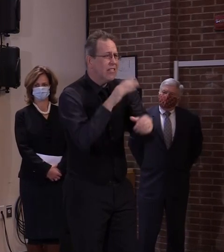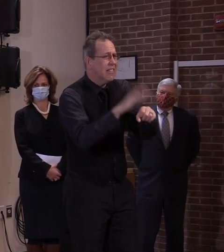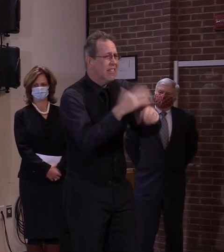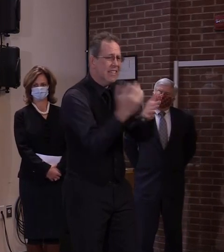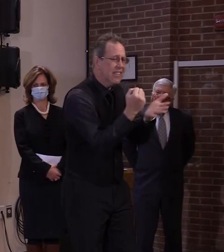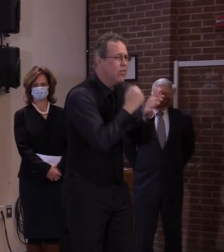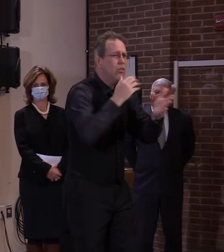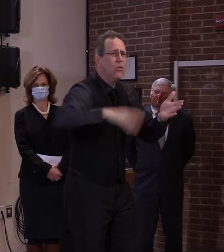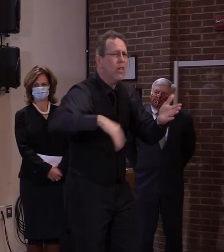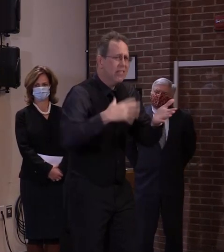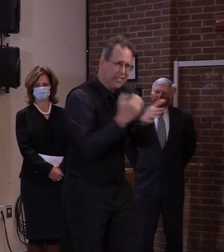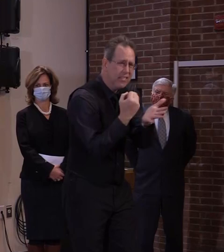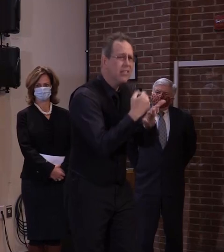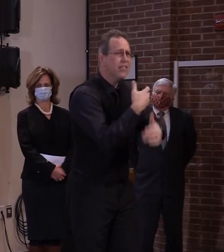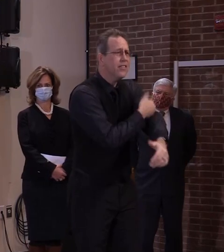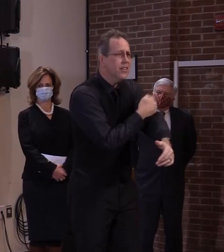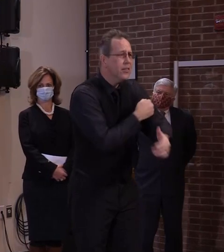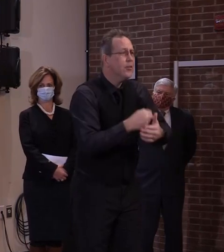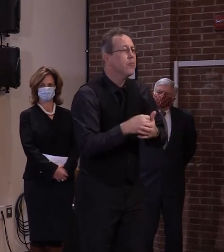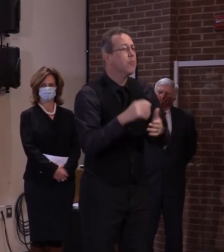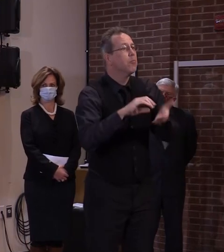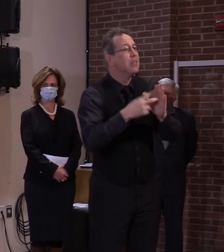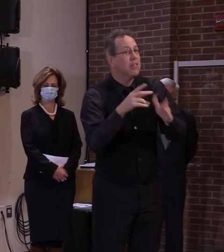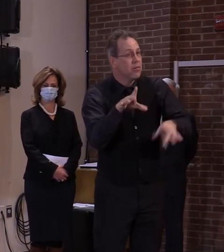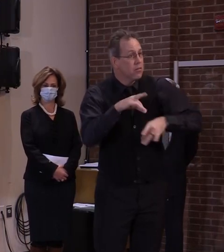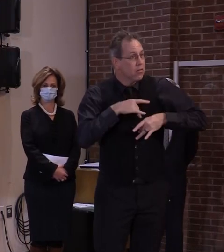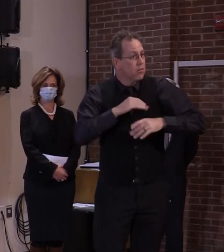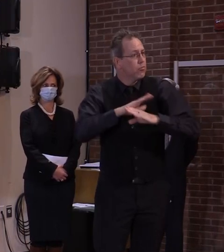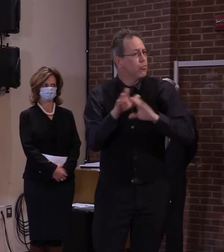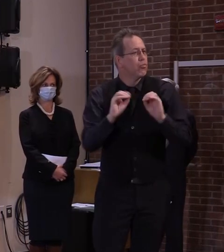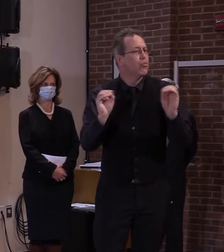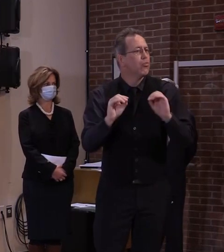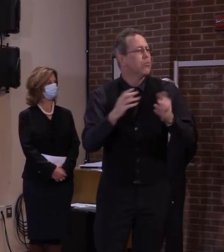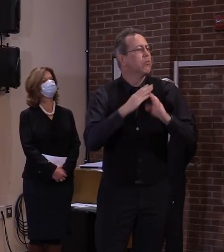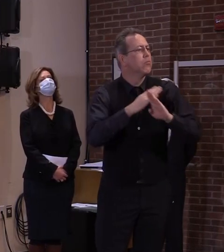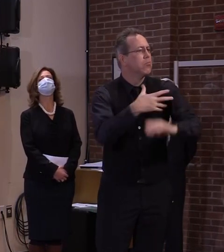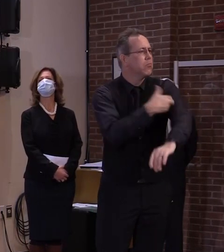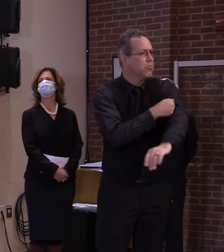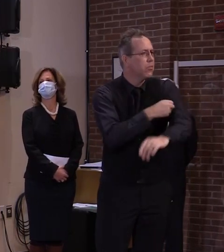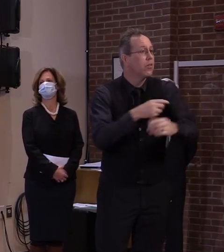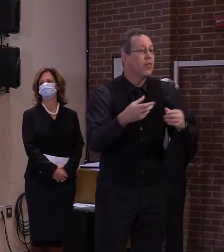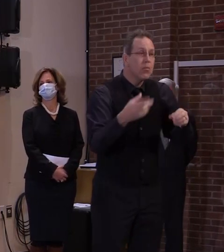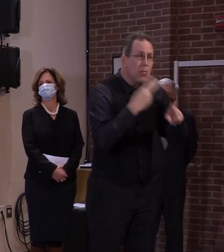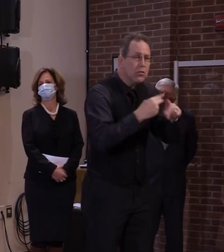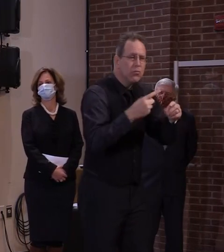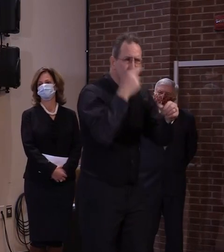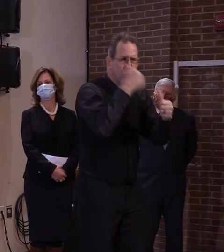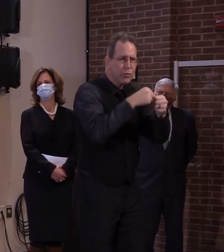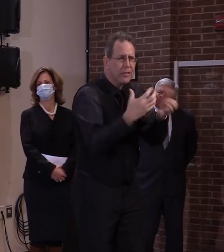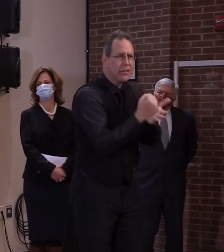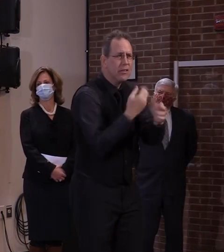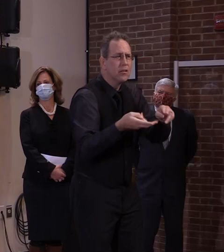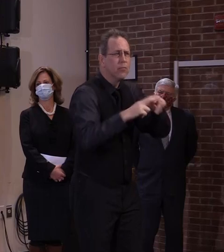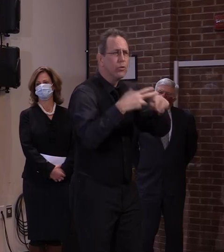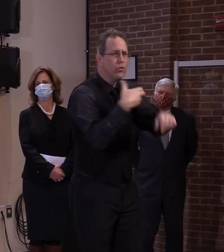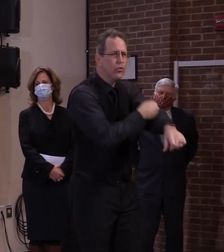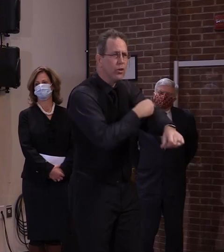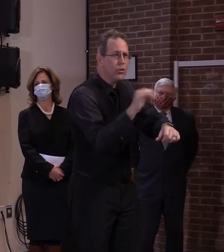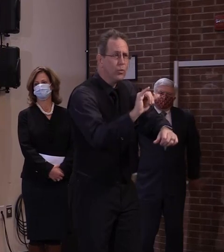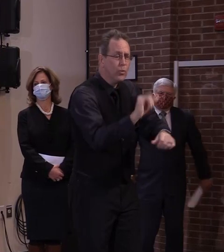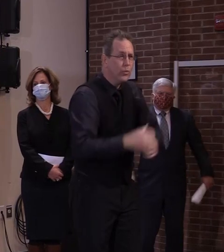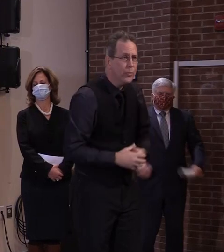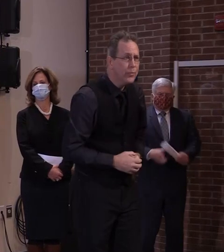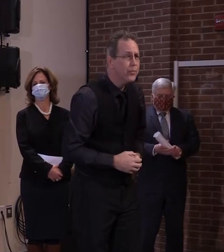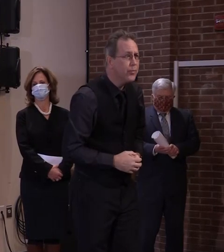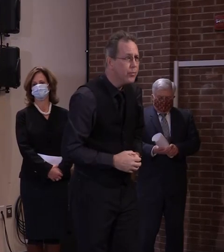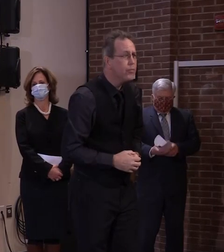have. This will not only reduce your chances of being a case, but